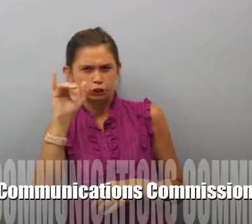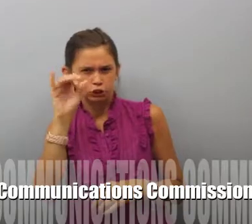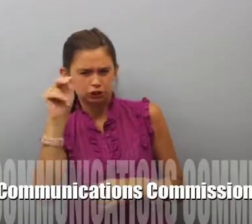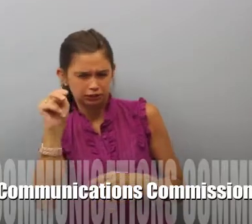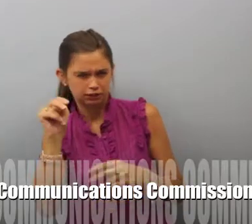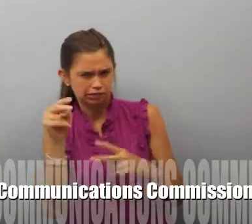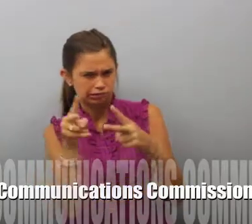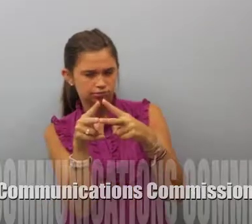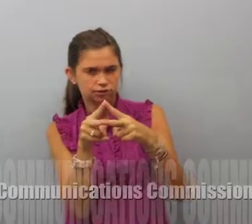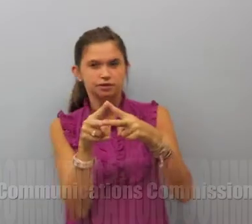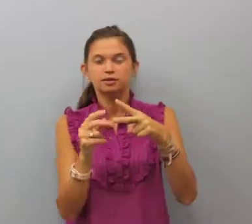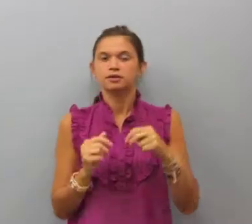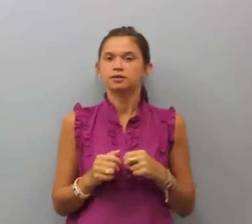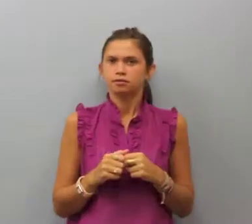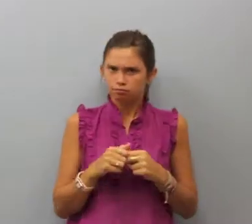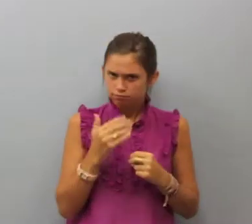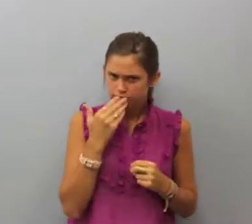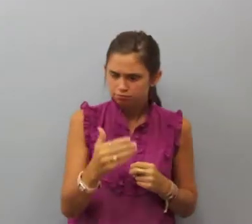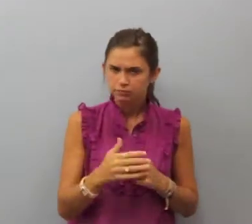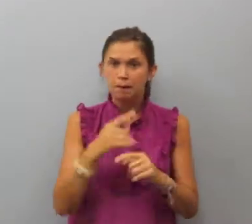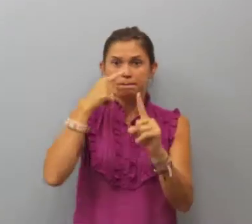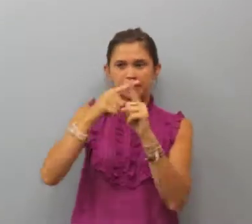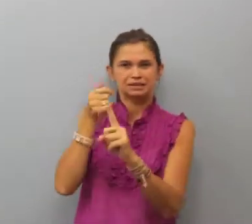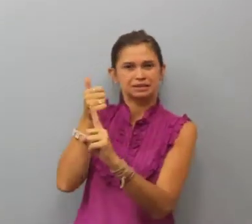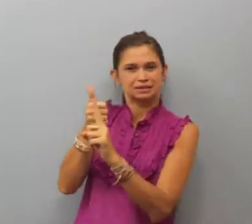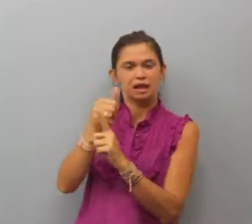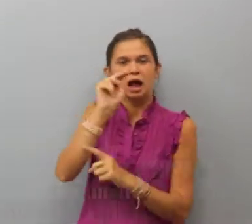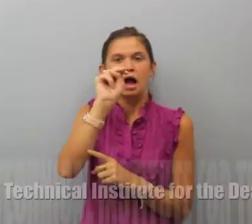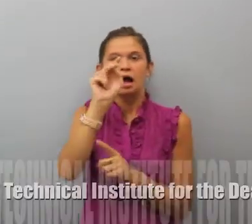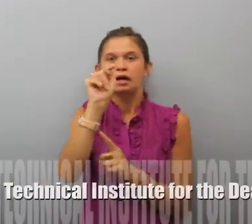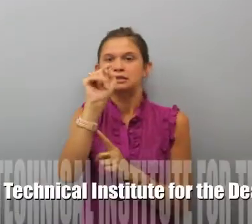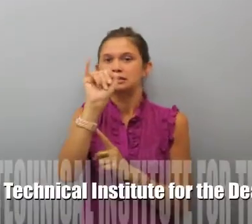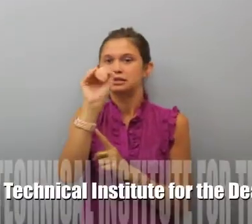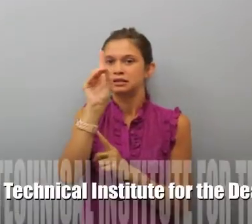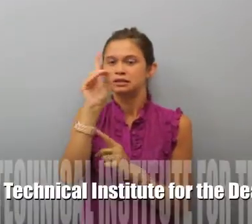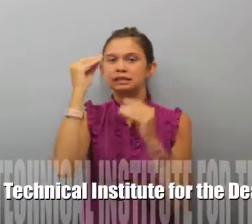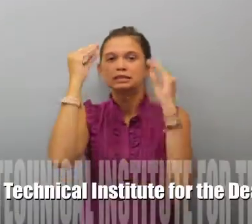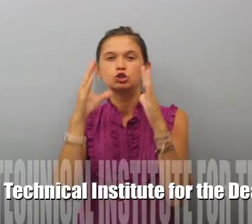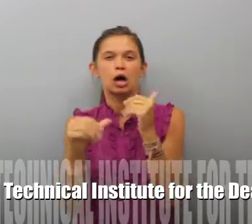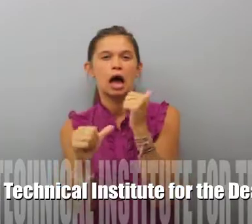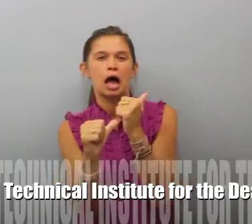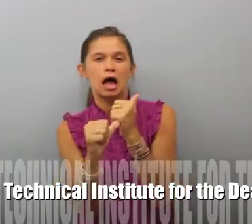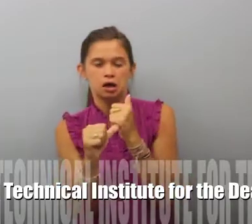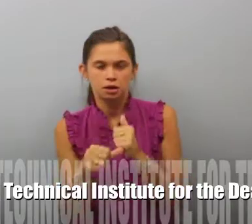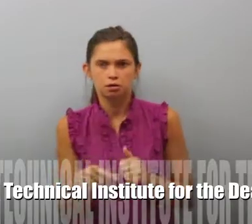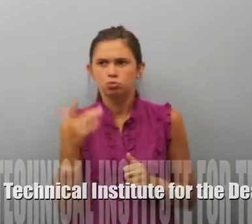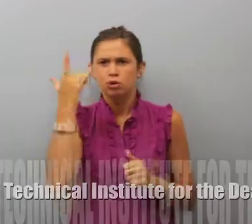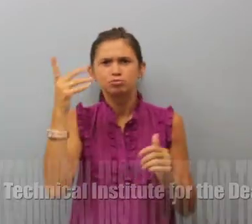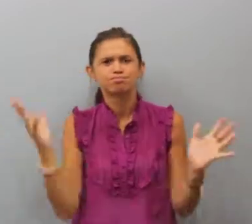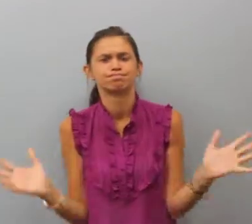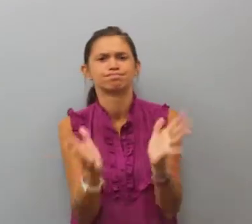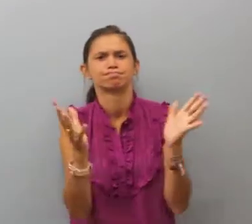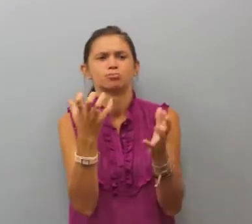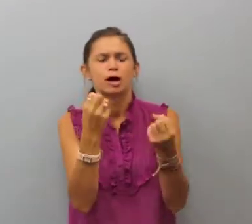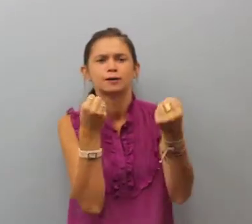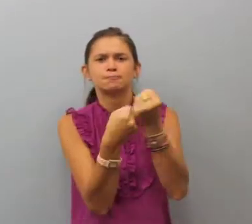Federal Communications Commission, the FCC. Did very well there. He was also a teacher institute at